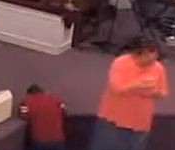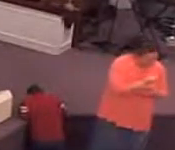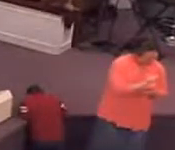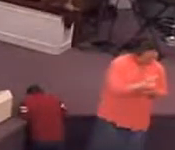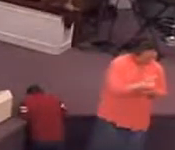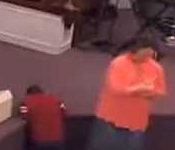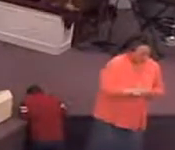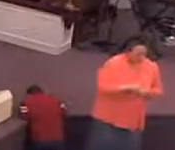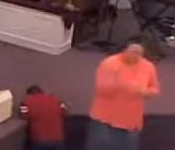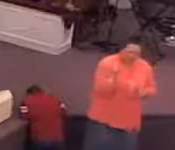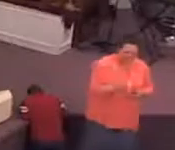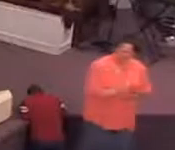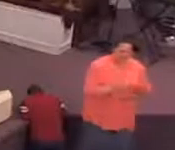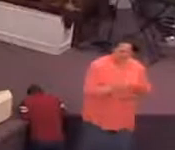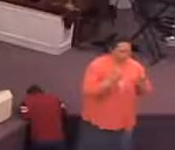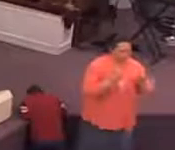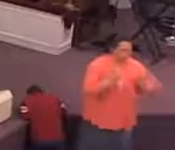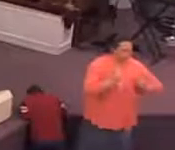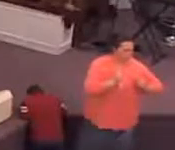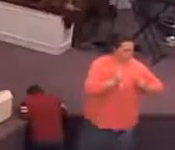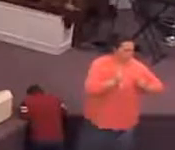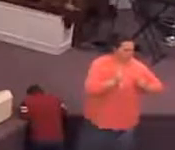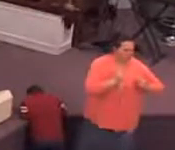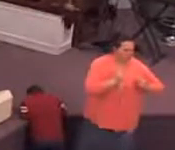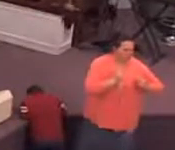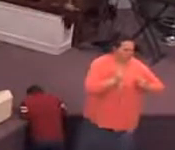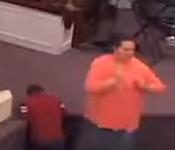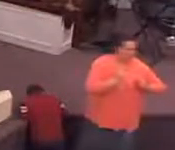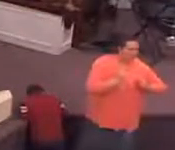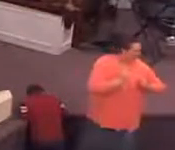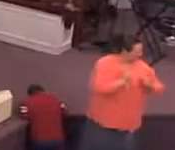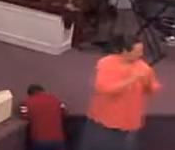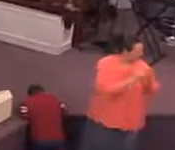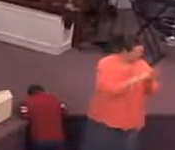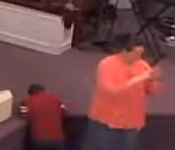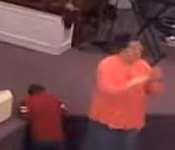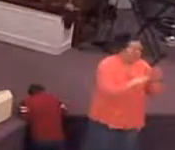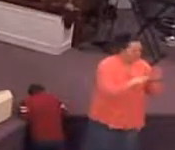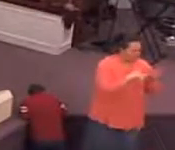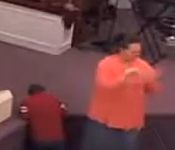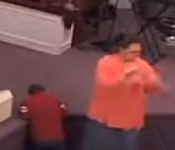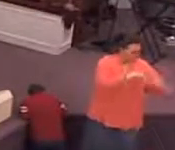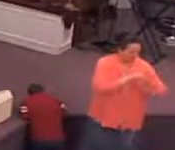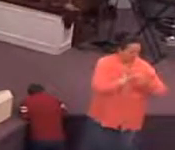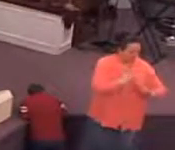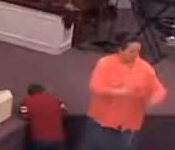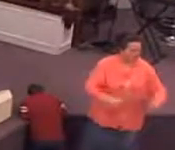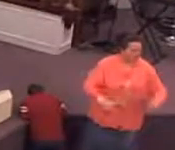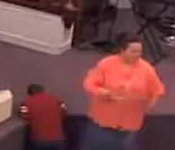in our life. And to be thankful, we got the Holy Ghost to help us.